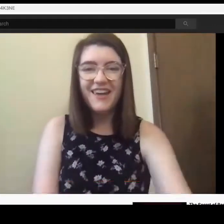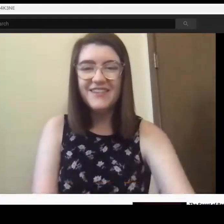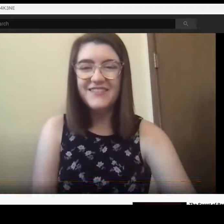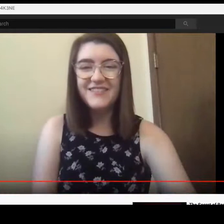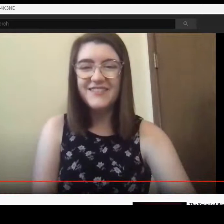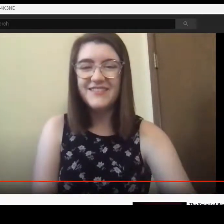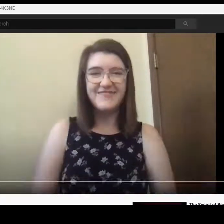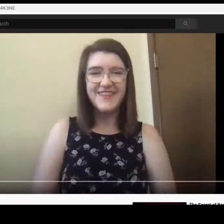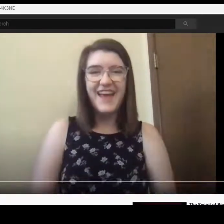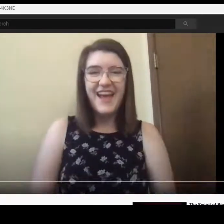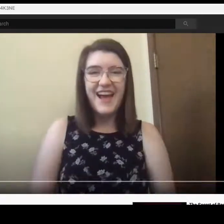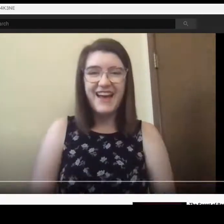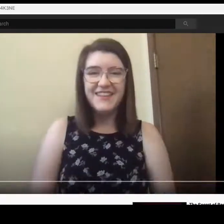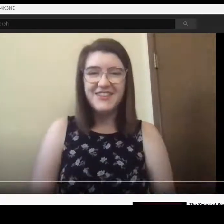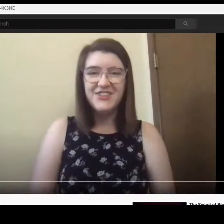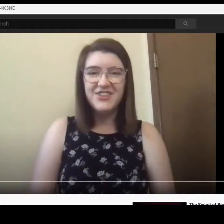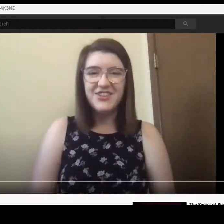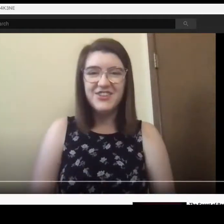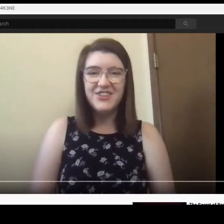Bye! Hi, kindergarten.